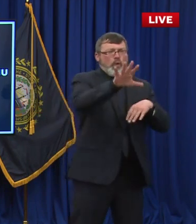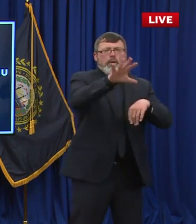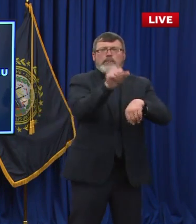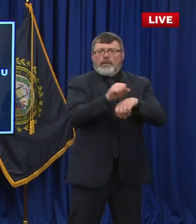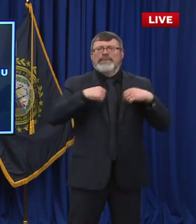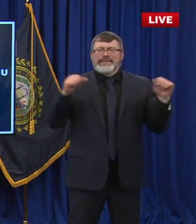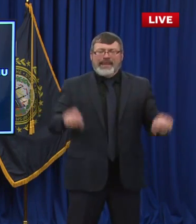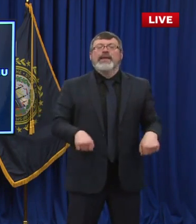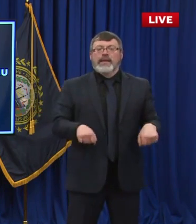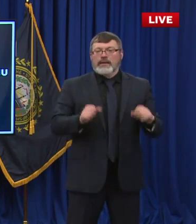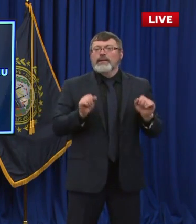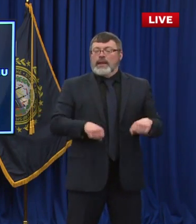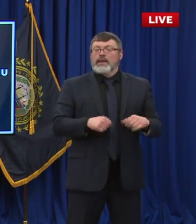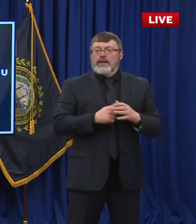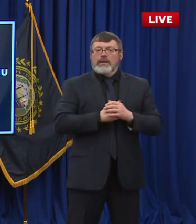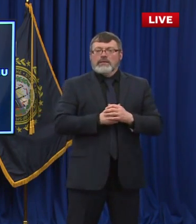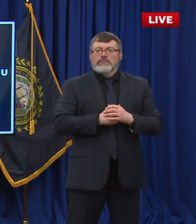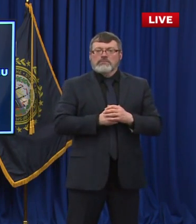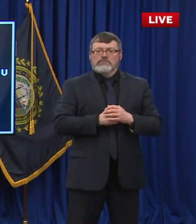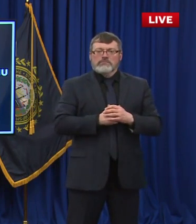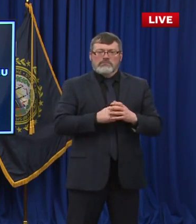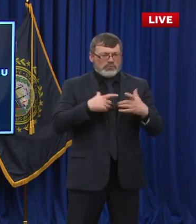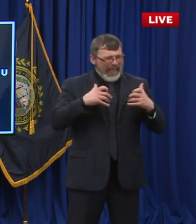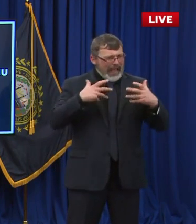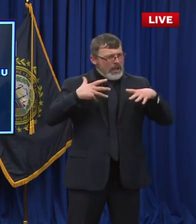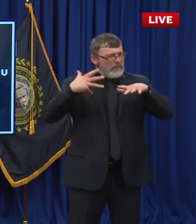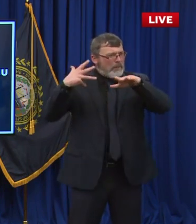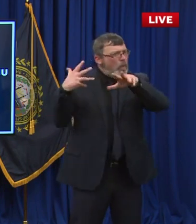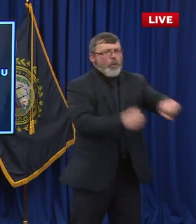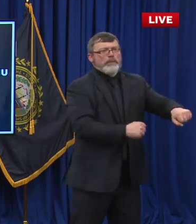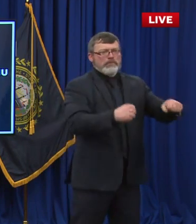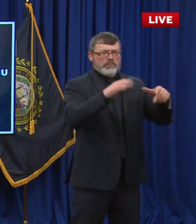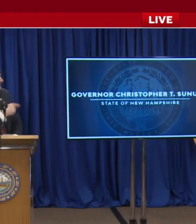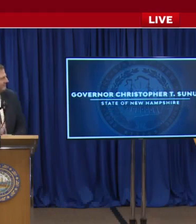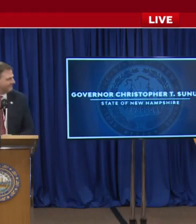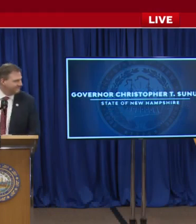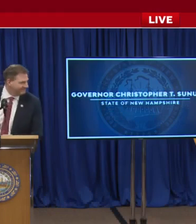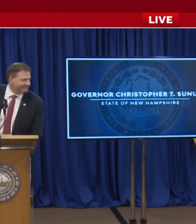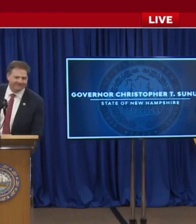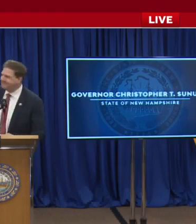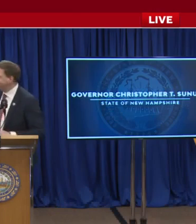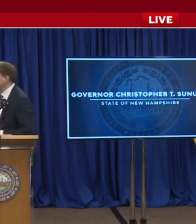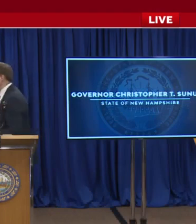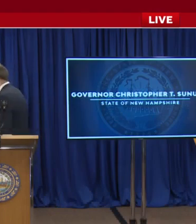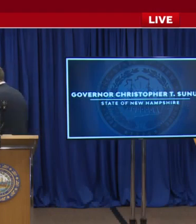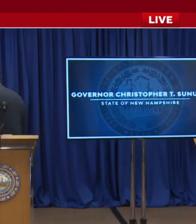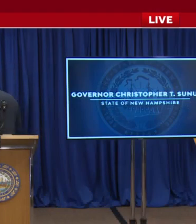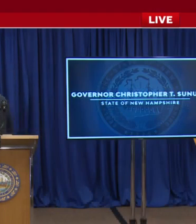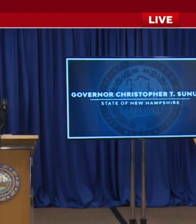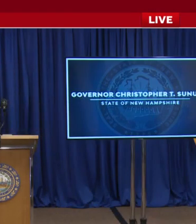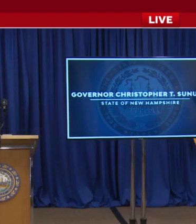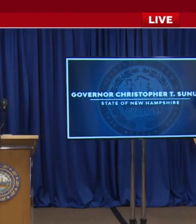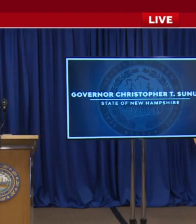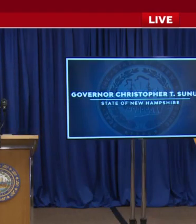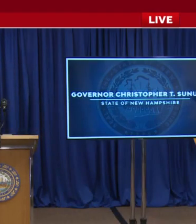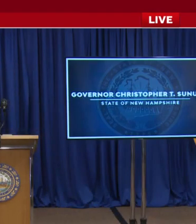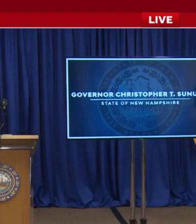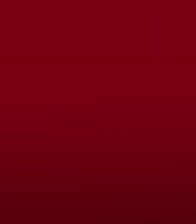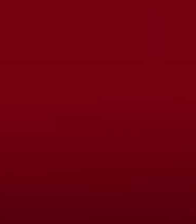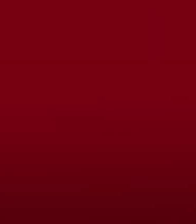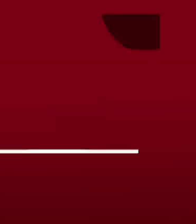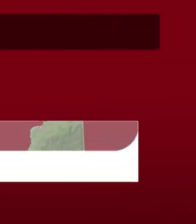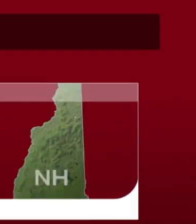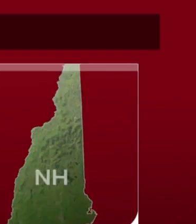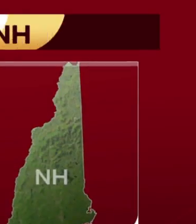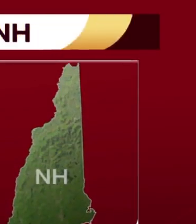in to just accelerate the process and get through this as fast as we can. Thank you guys very much. Thanks, David. Are you just watching and state officials provided an update on